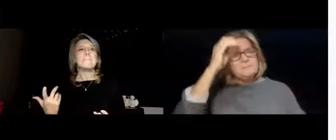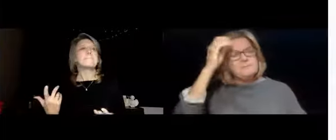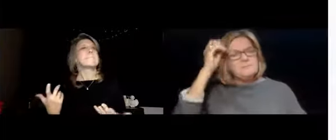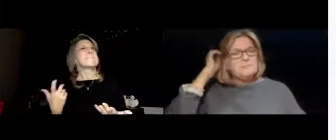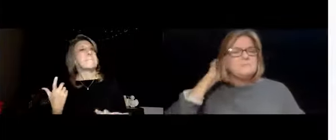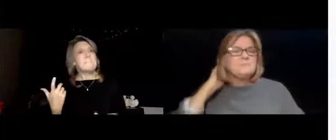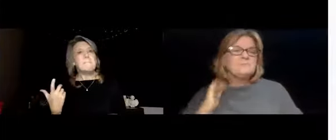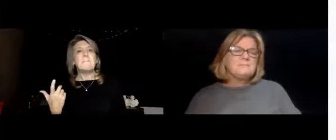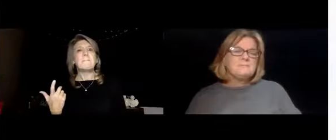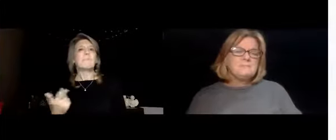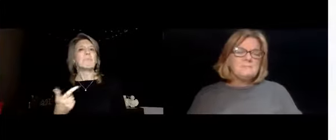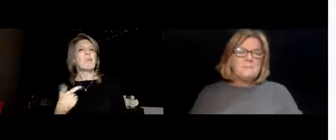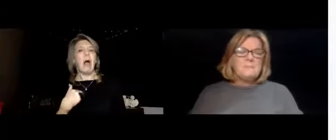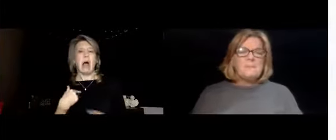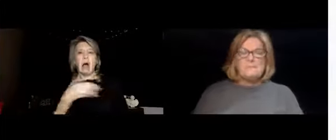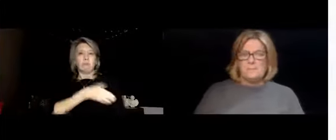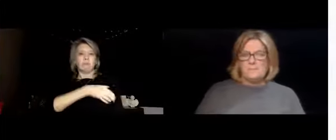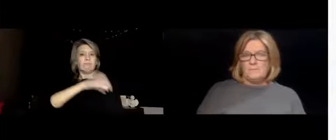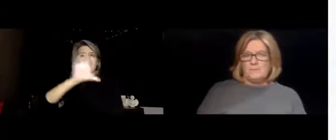encourage them to be involved?